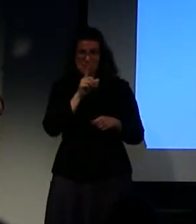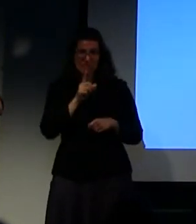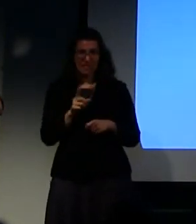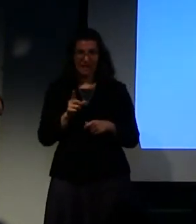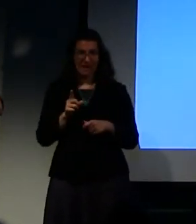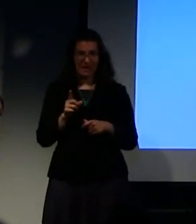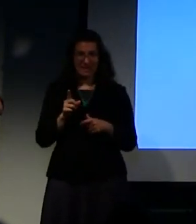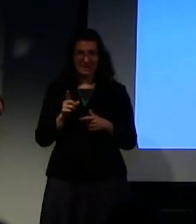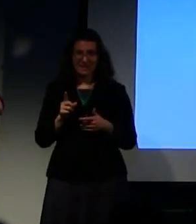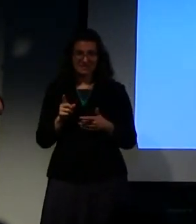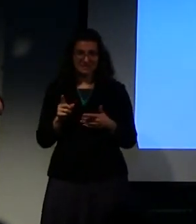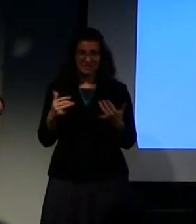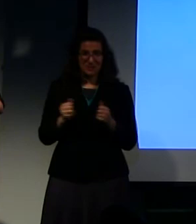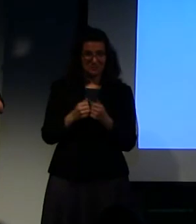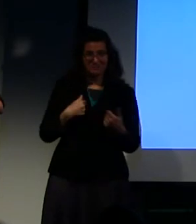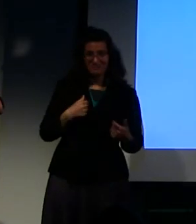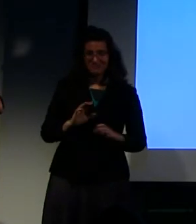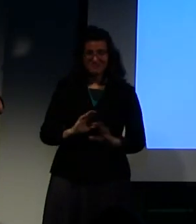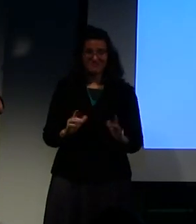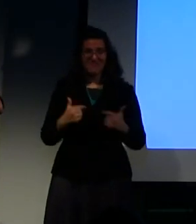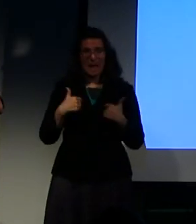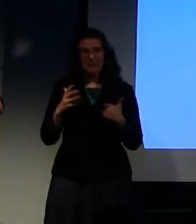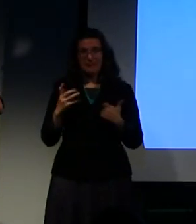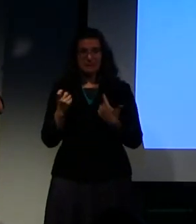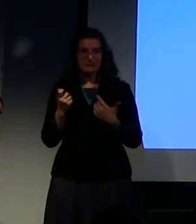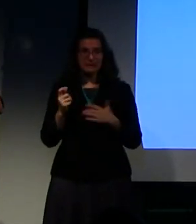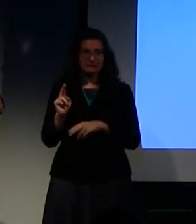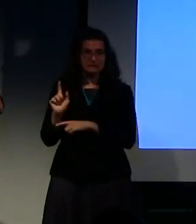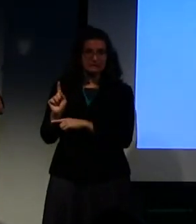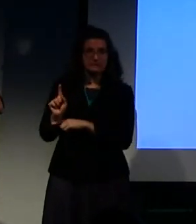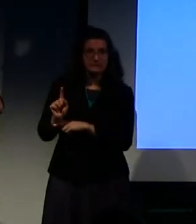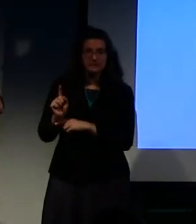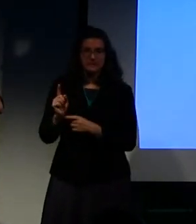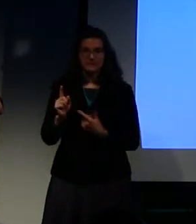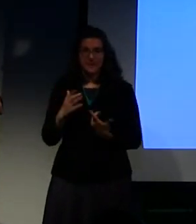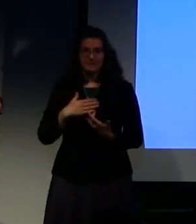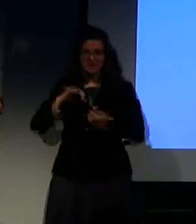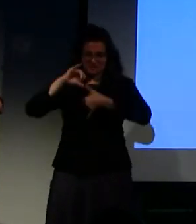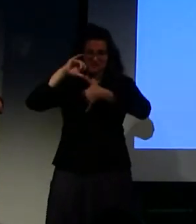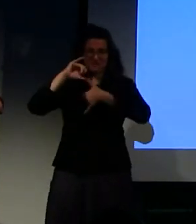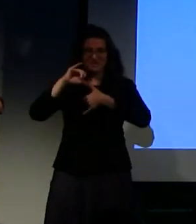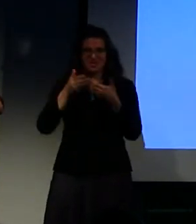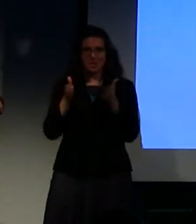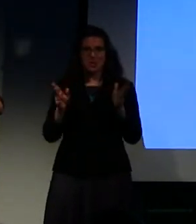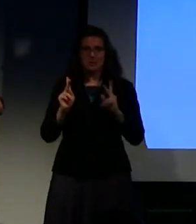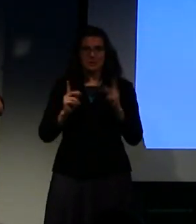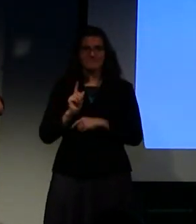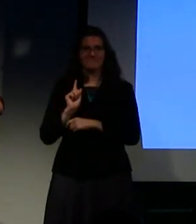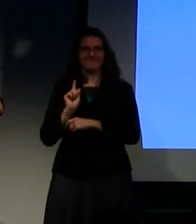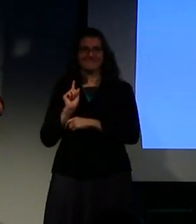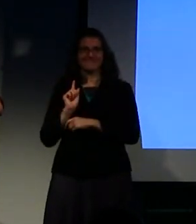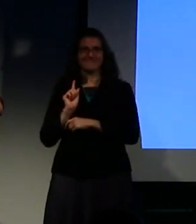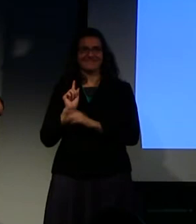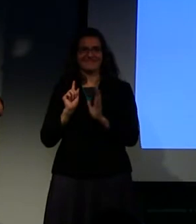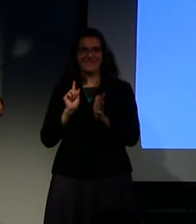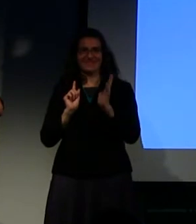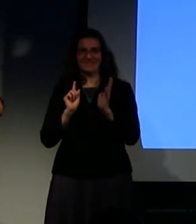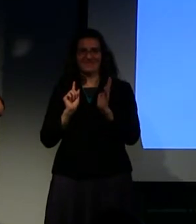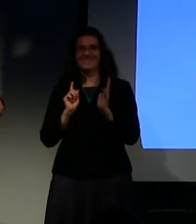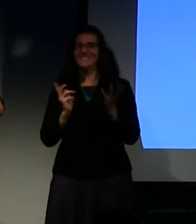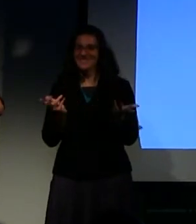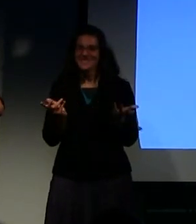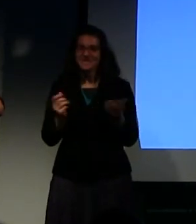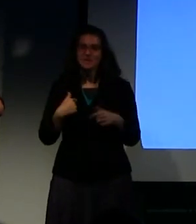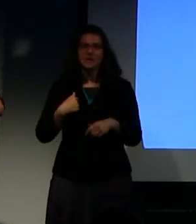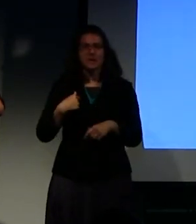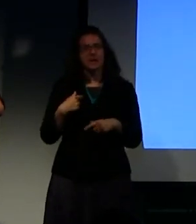intimidating. Really. No, just my size in general, people will leave me alone. So I definitely acknowledge that